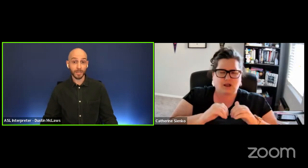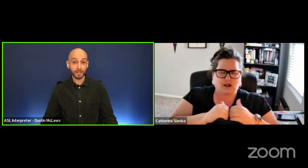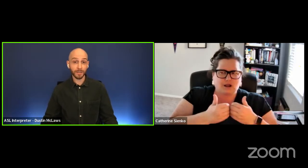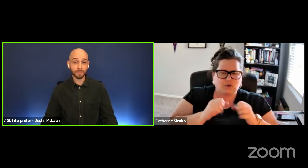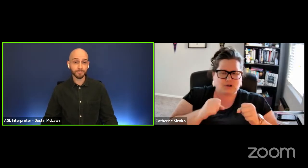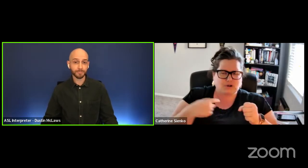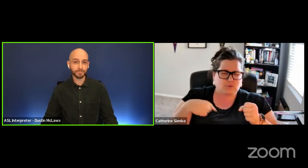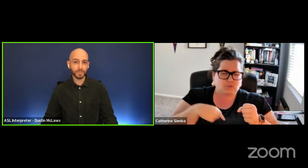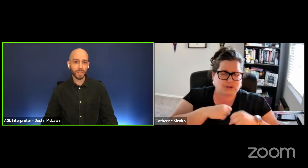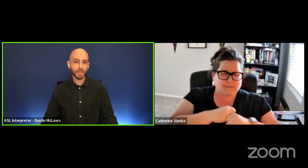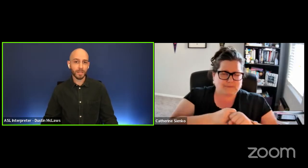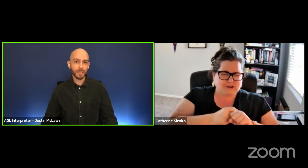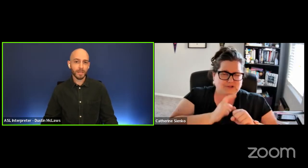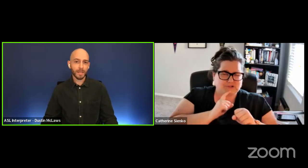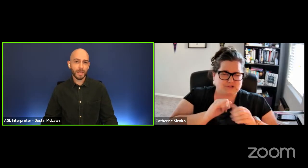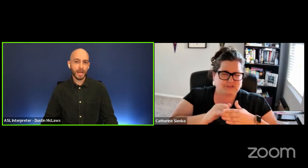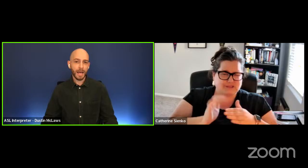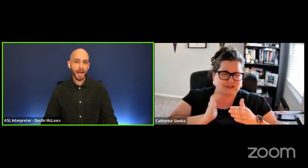my understanding.